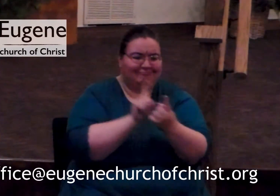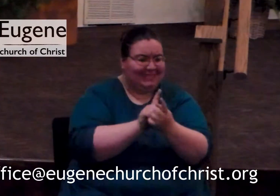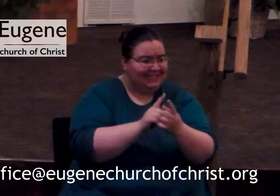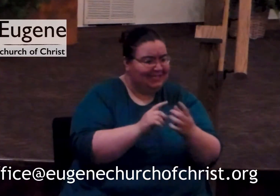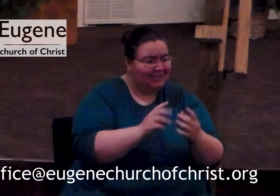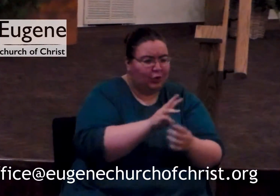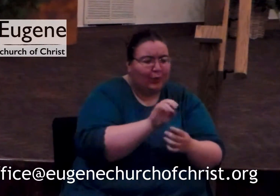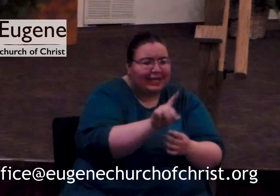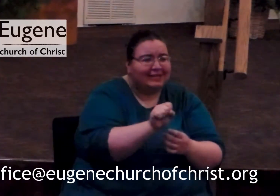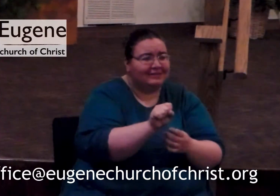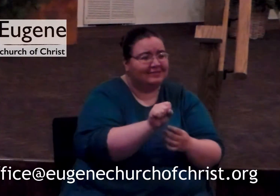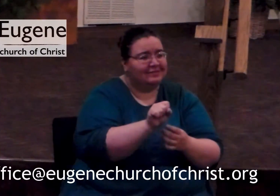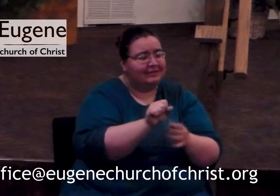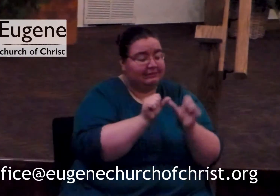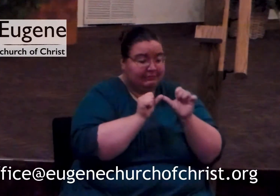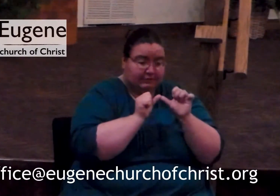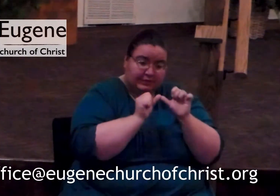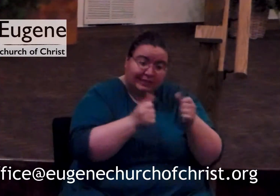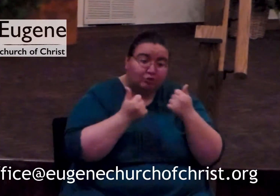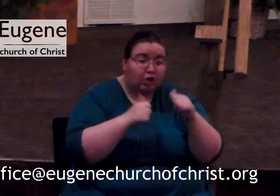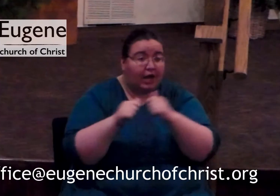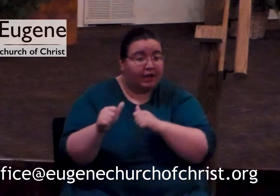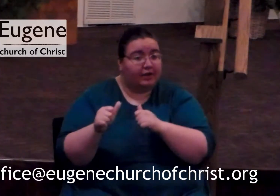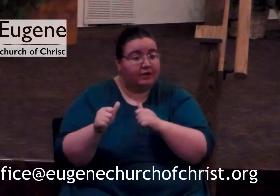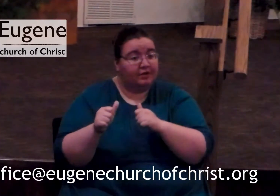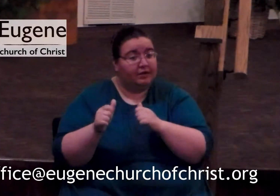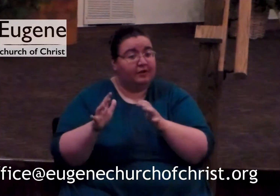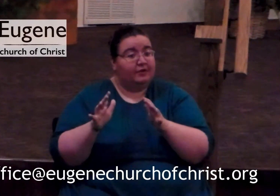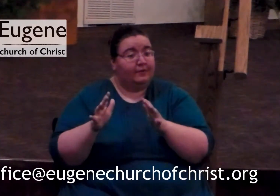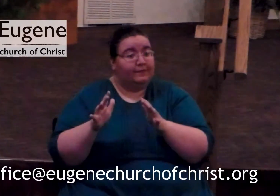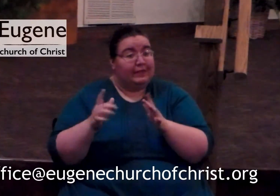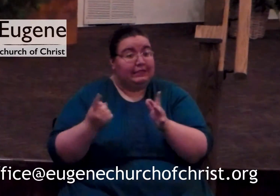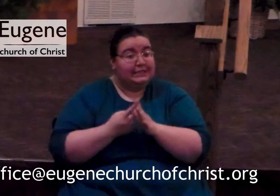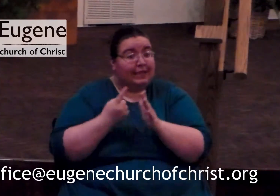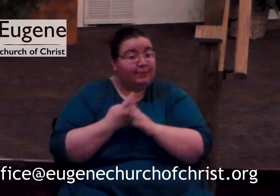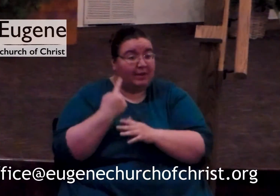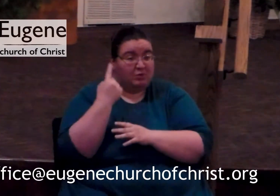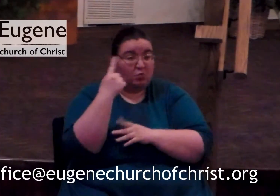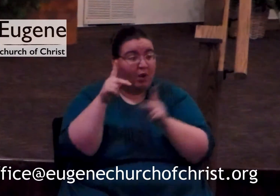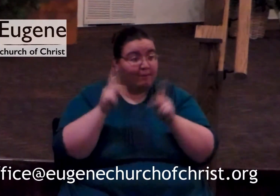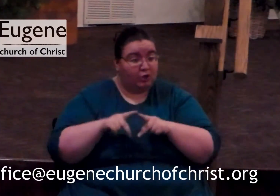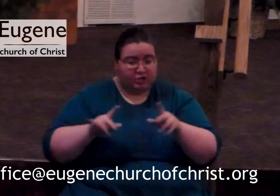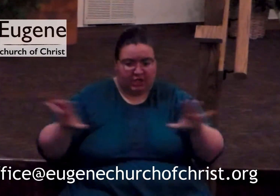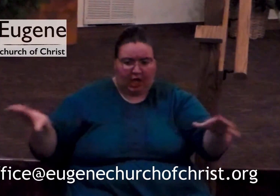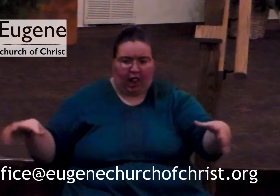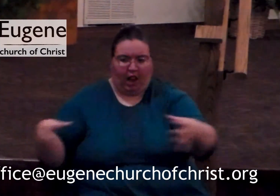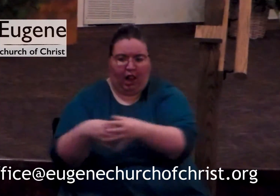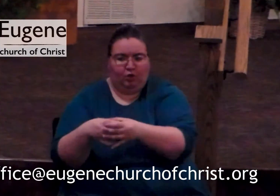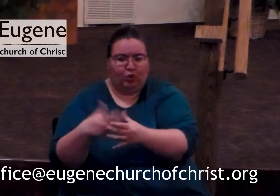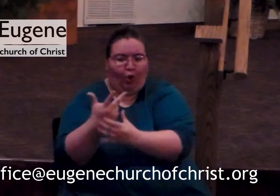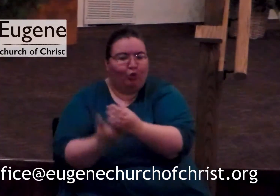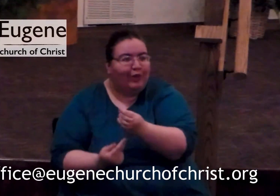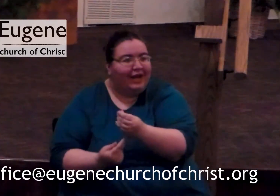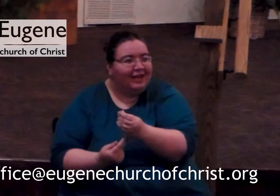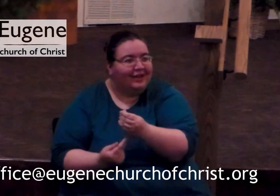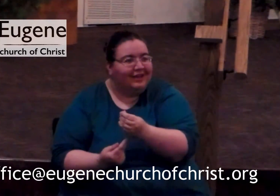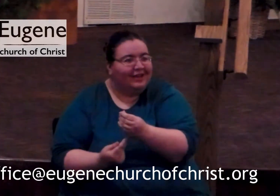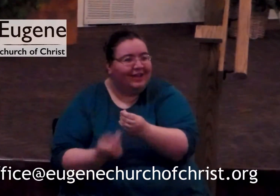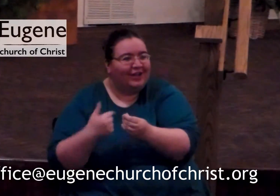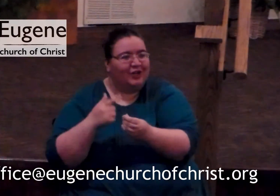The really frustrating part is you're going to hit all three of those sometimes with the same person. And you're going to think it finally took, and then you find, no, it